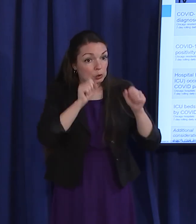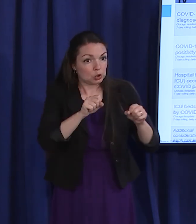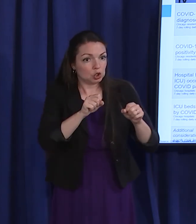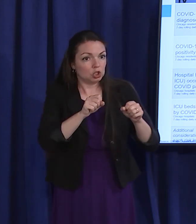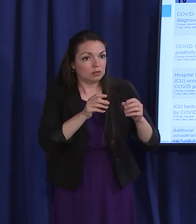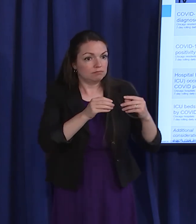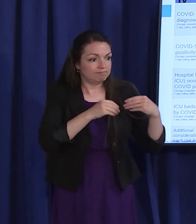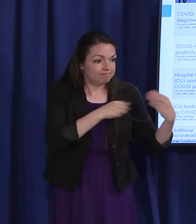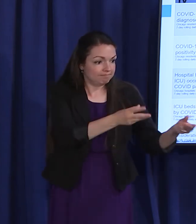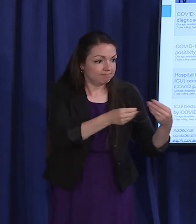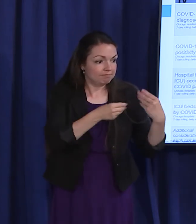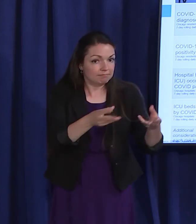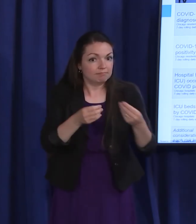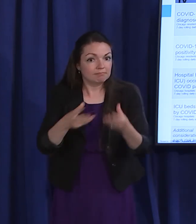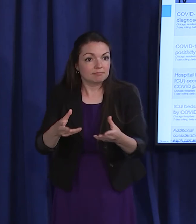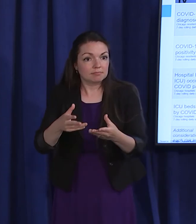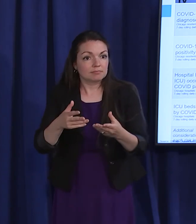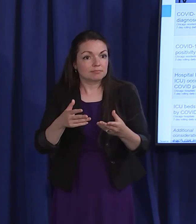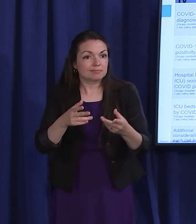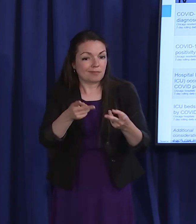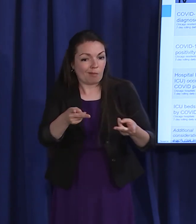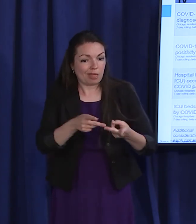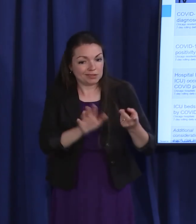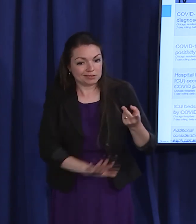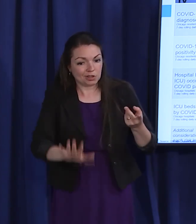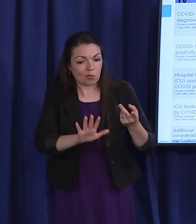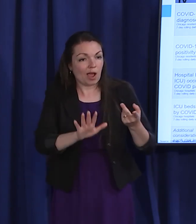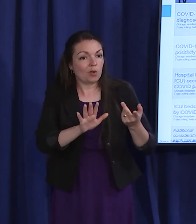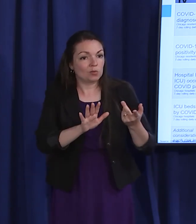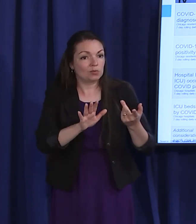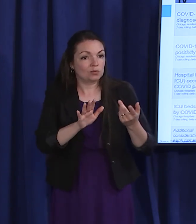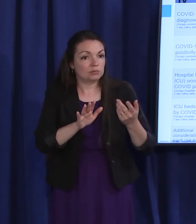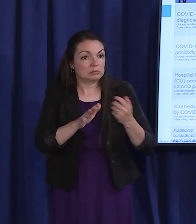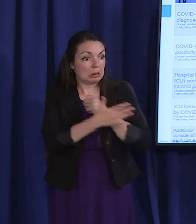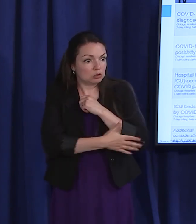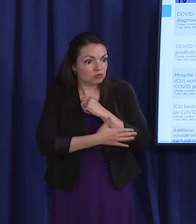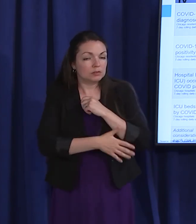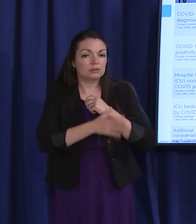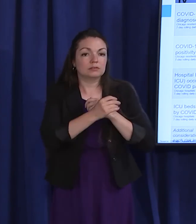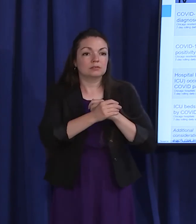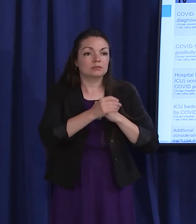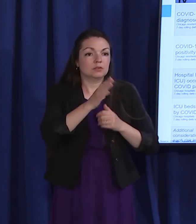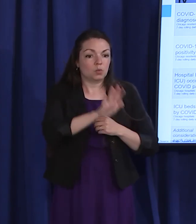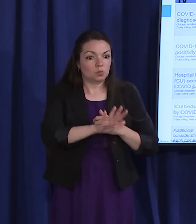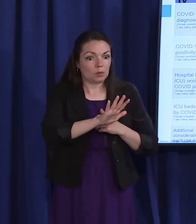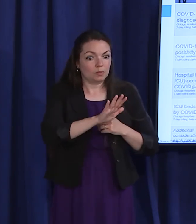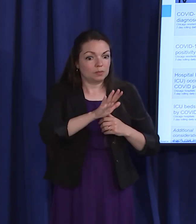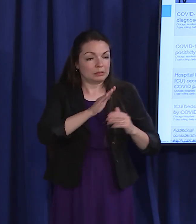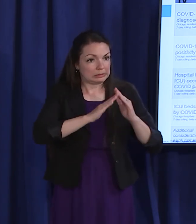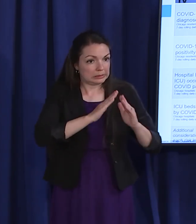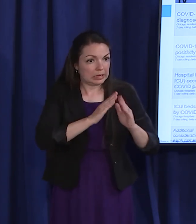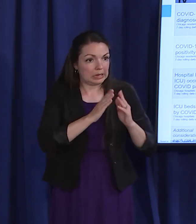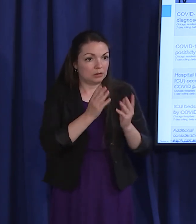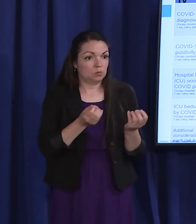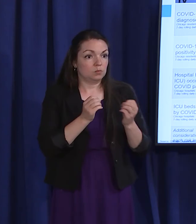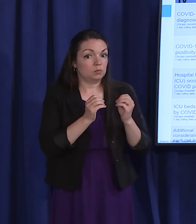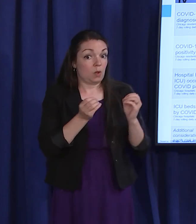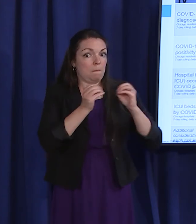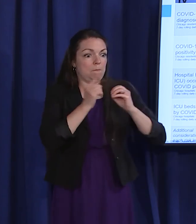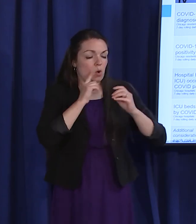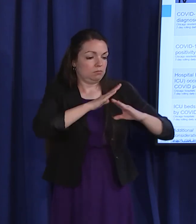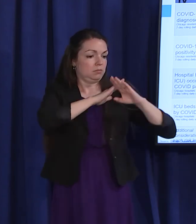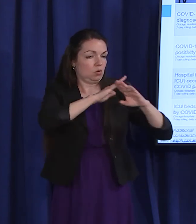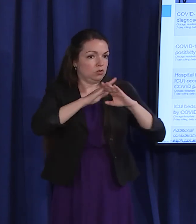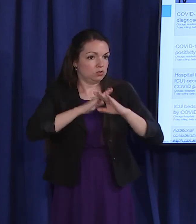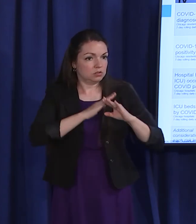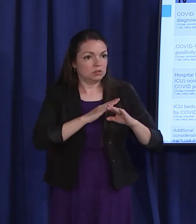to parts of the country and then parts of the cities within those spaces where there were more barriers. And they had actually set some goals